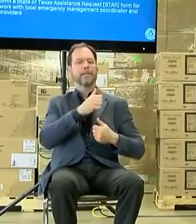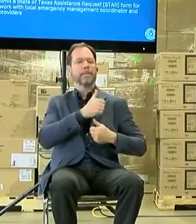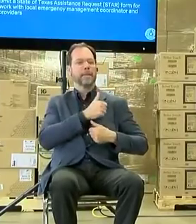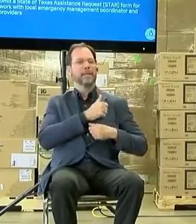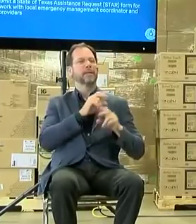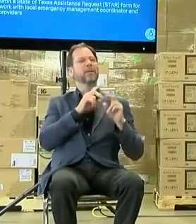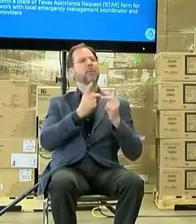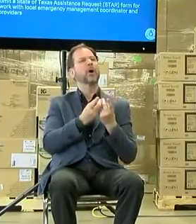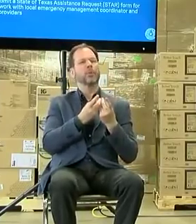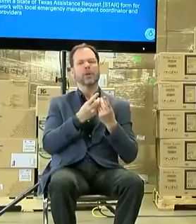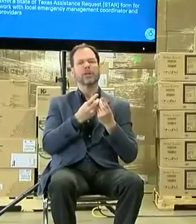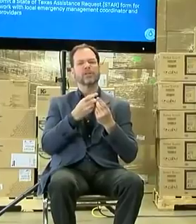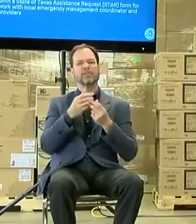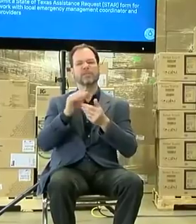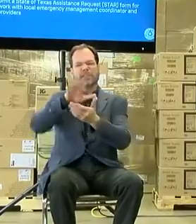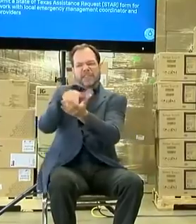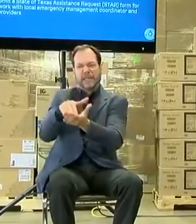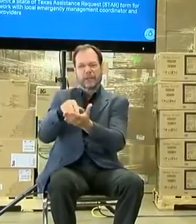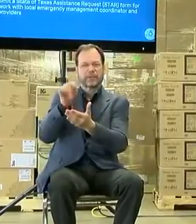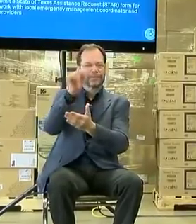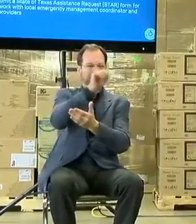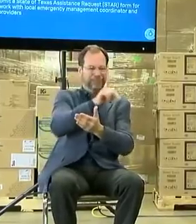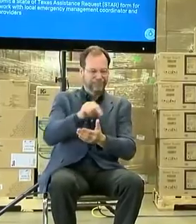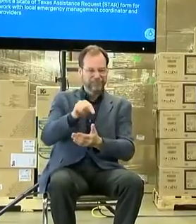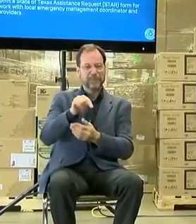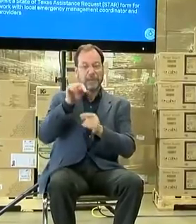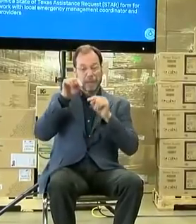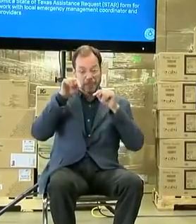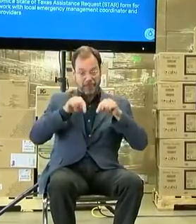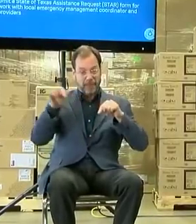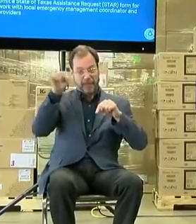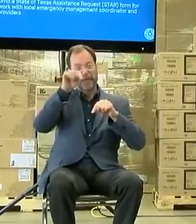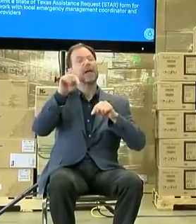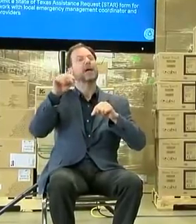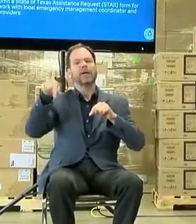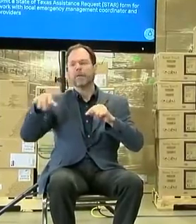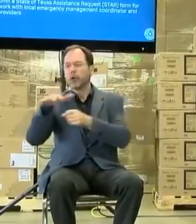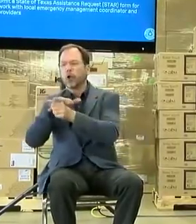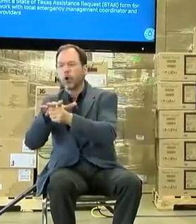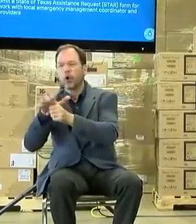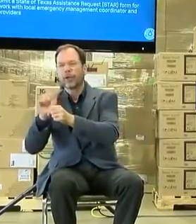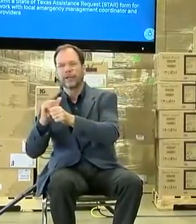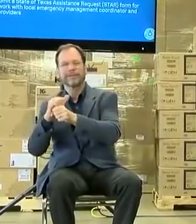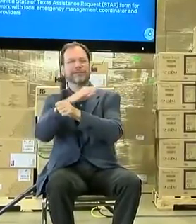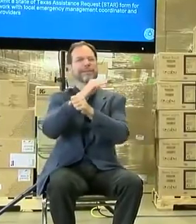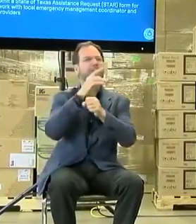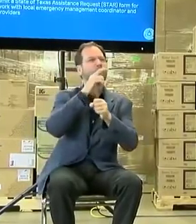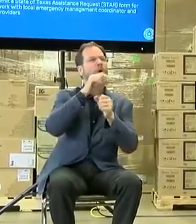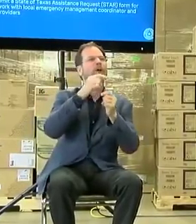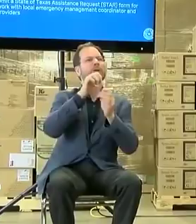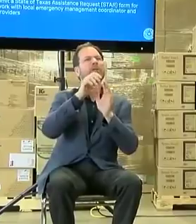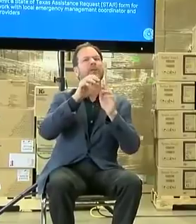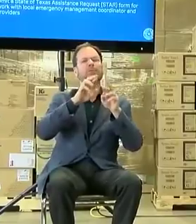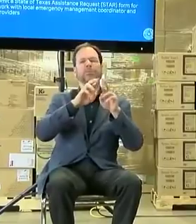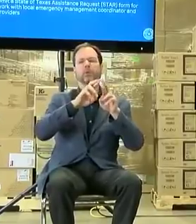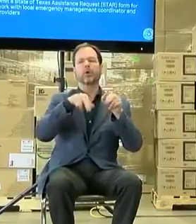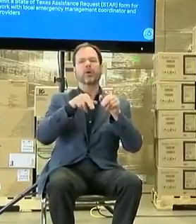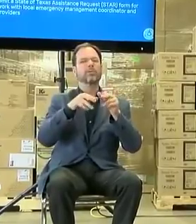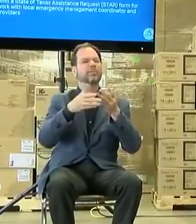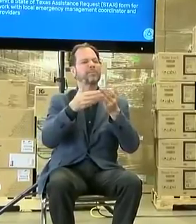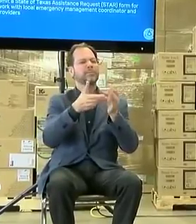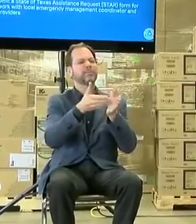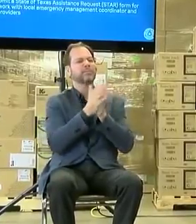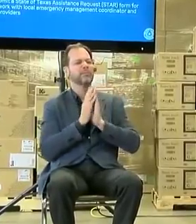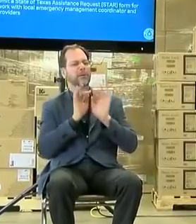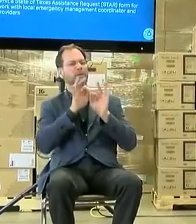Department armories. From there, local governments and healthcare providers can submit a State of Texas Assistance for Request form, we call it a STAR,